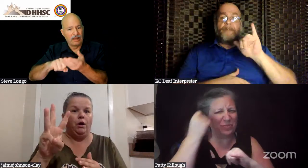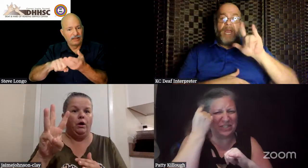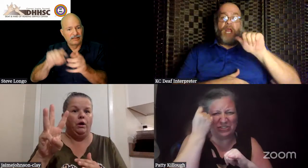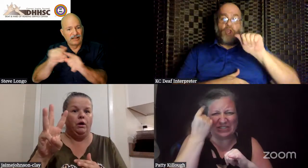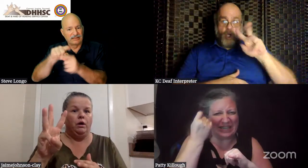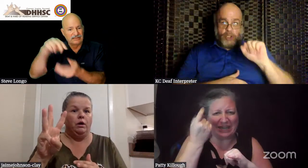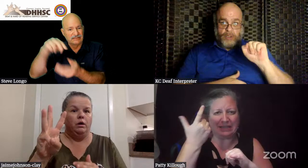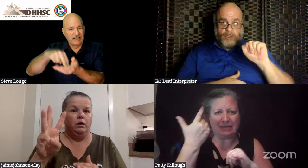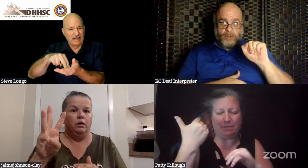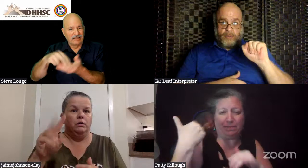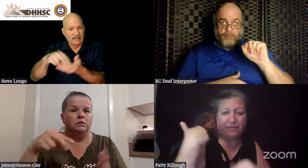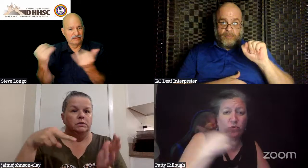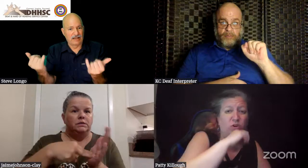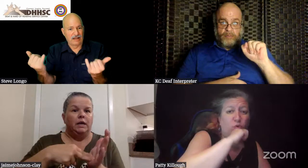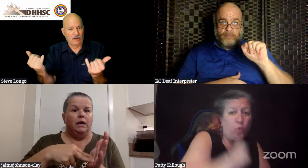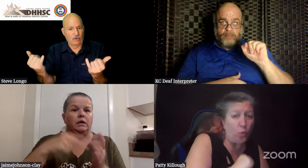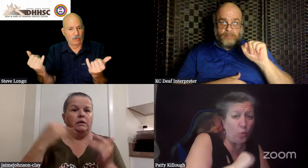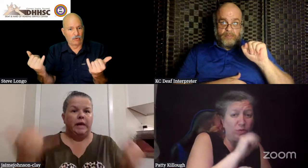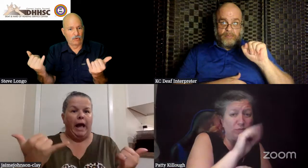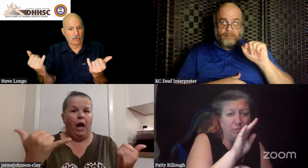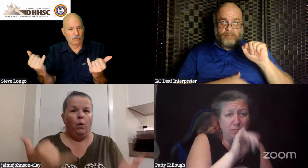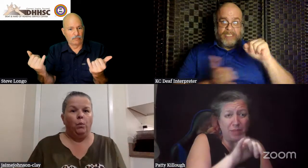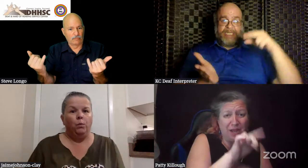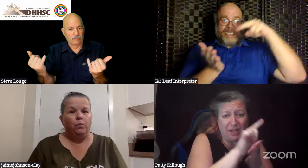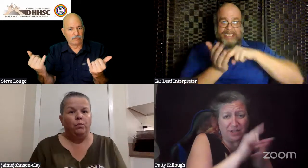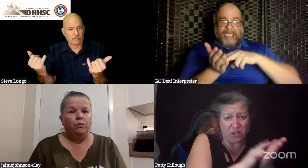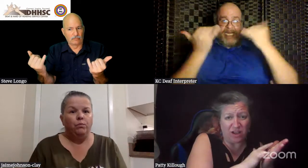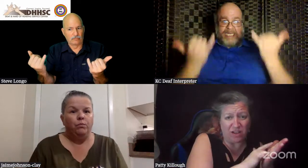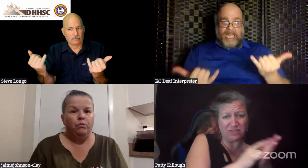approve these changes to the bylaws.